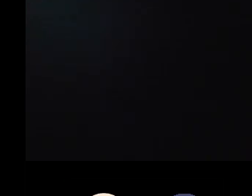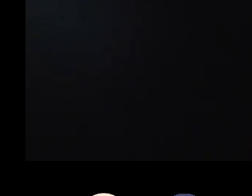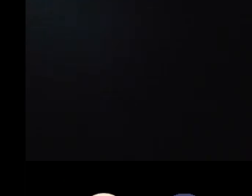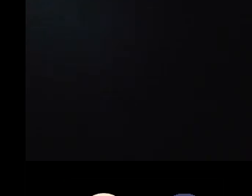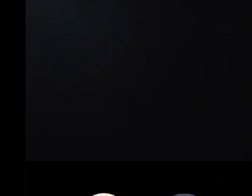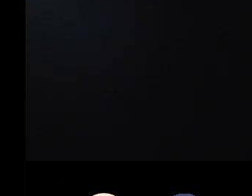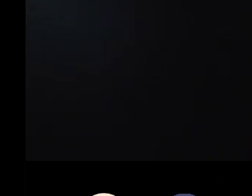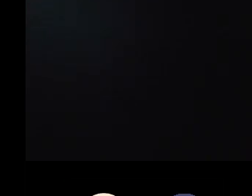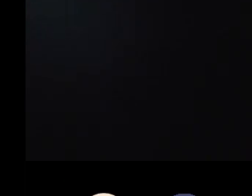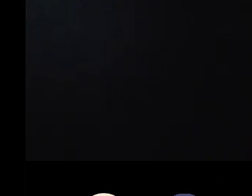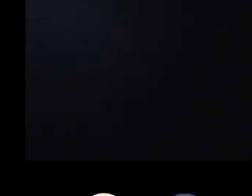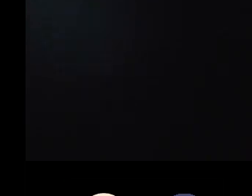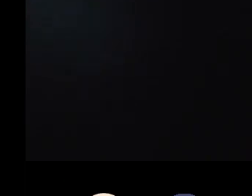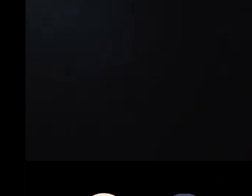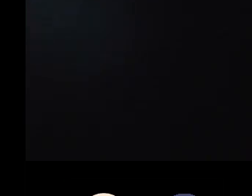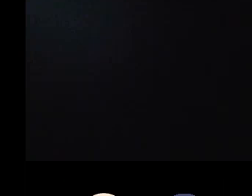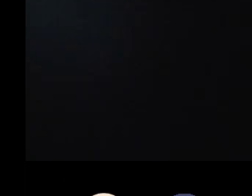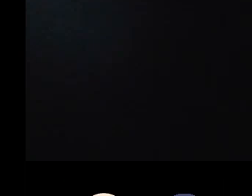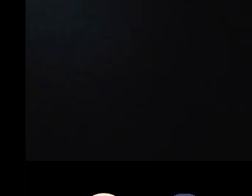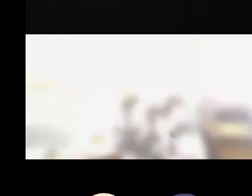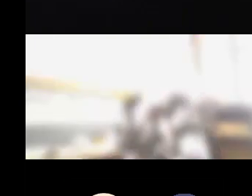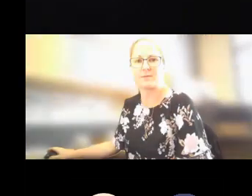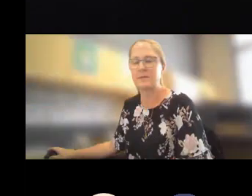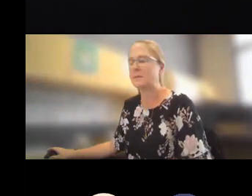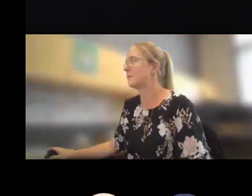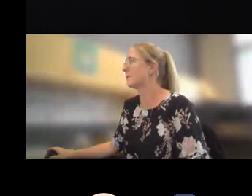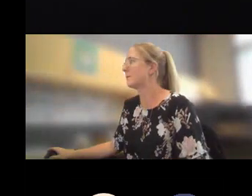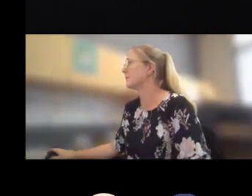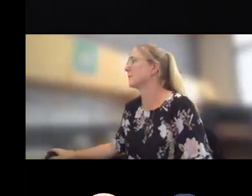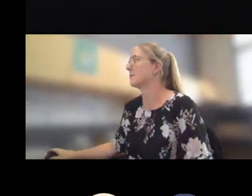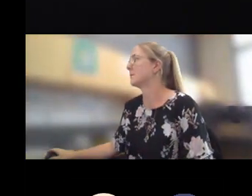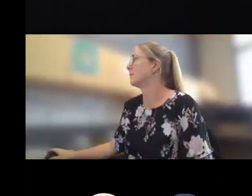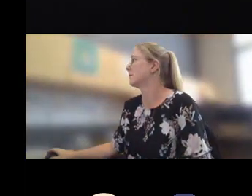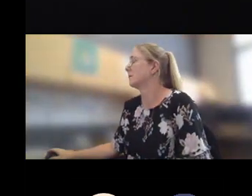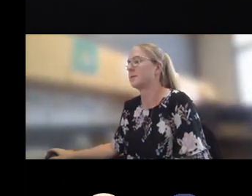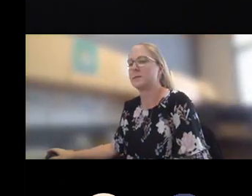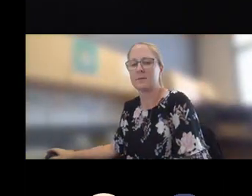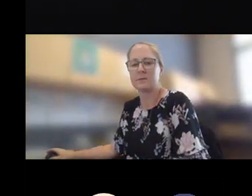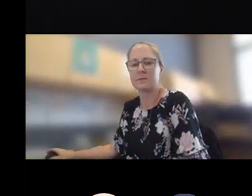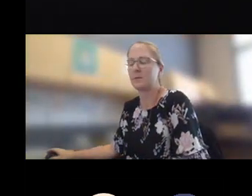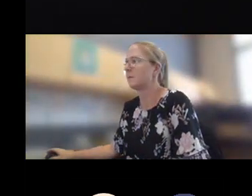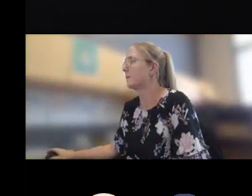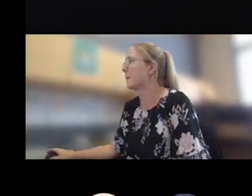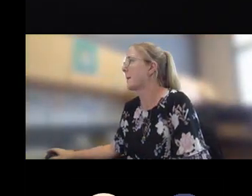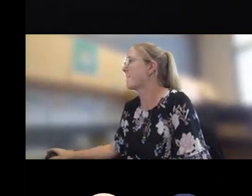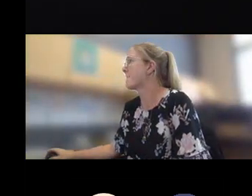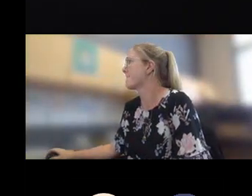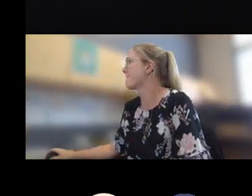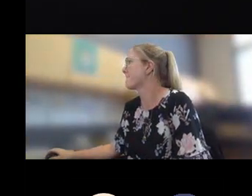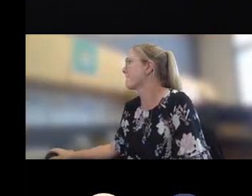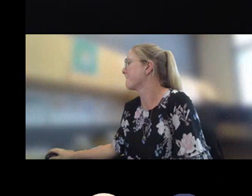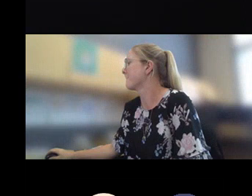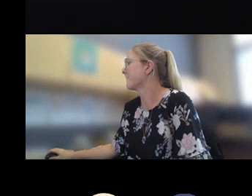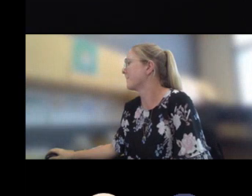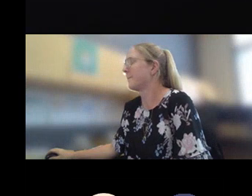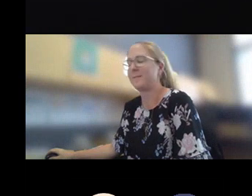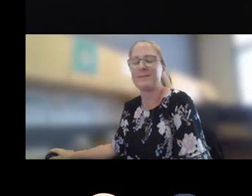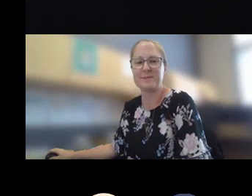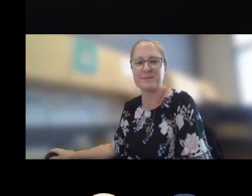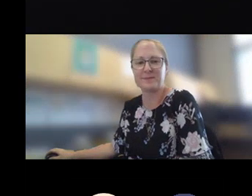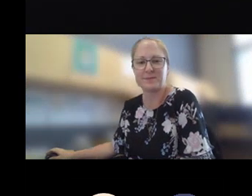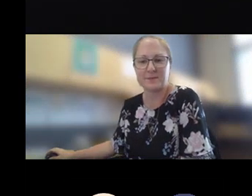wave. Megan wrote the guide for hospital staff when she was in the role of team leader in the Fiona Stanley Fremantle Hospital